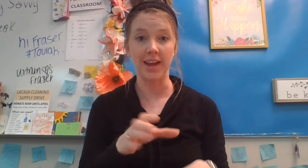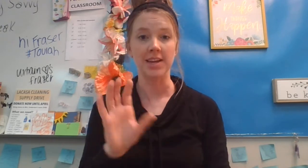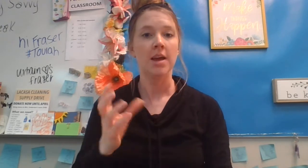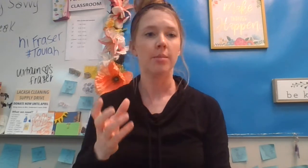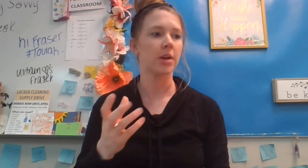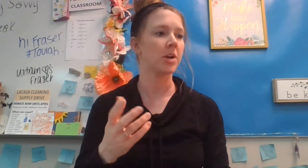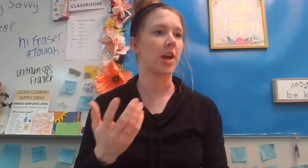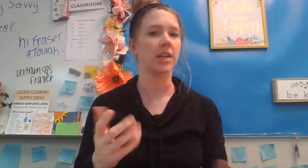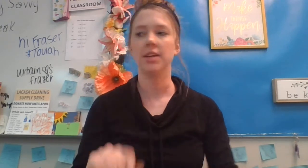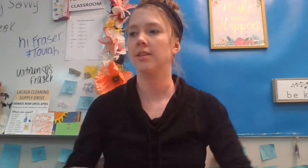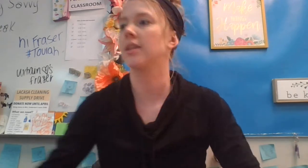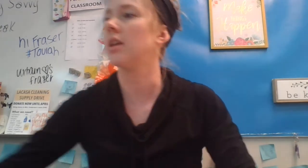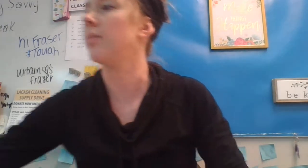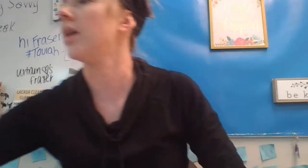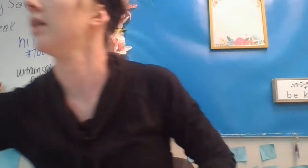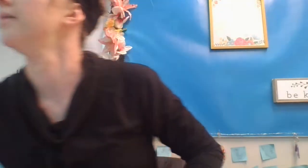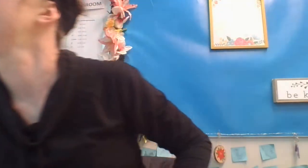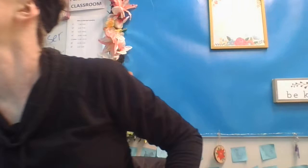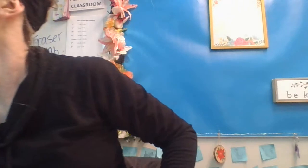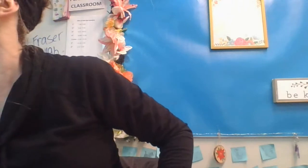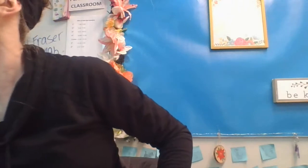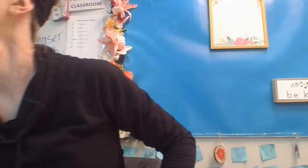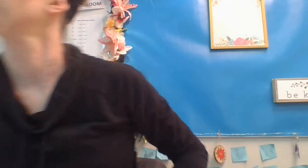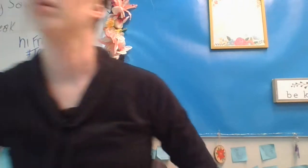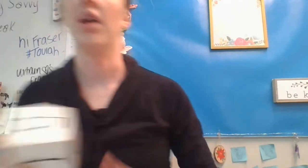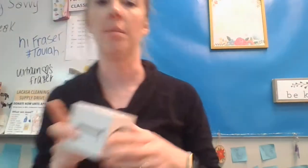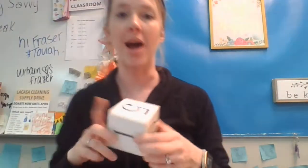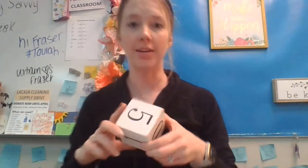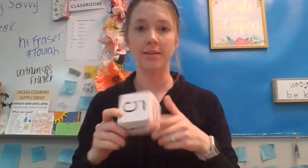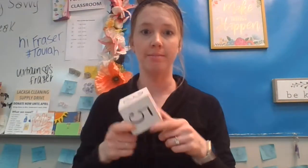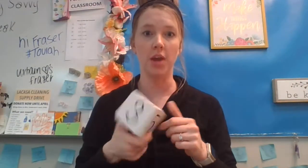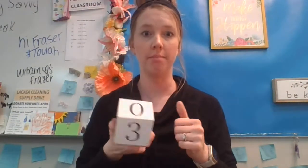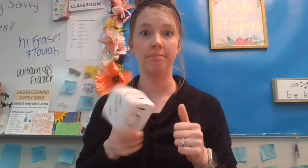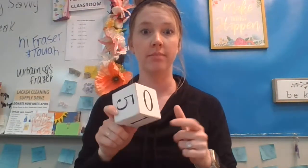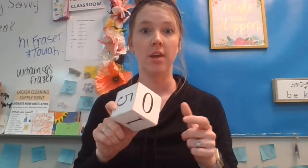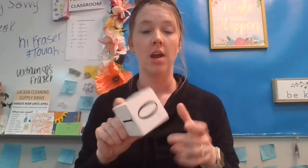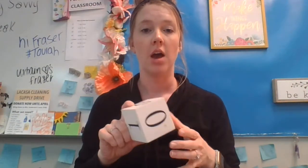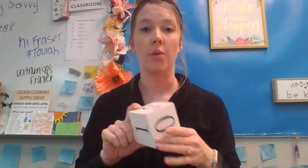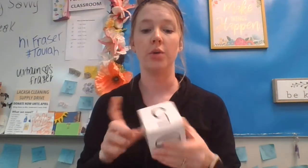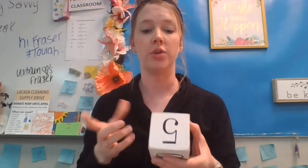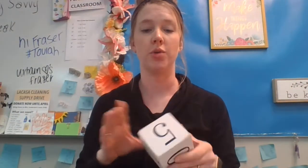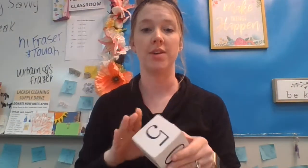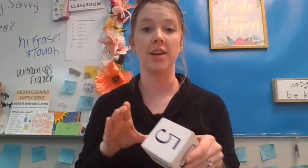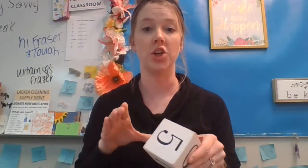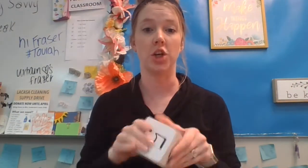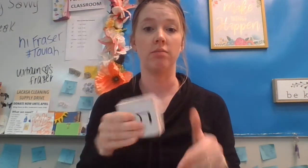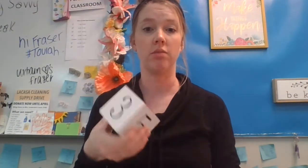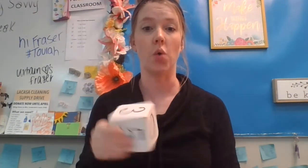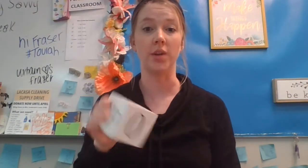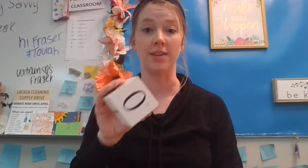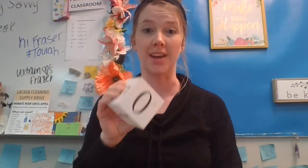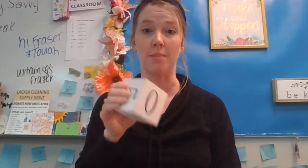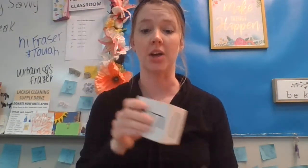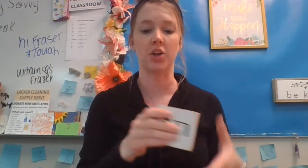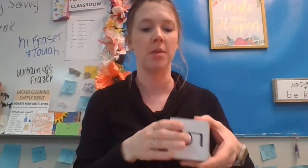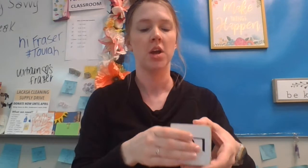nightstand, pretty much anything that's going to be like a box shape. I want you to pretend you're holding said box shape.